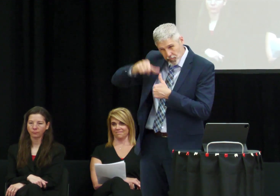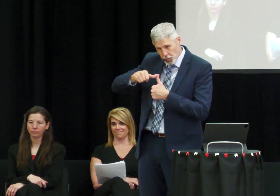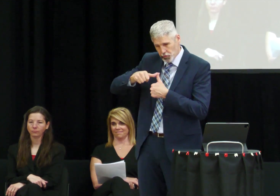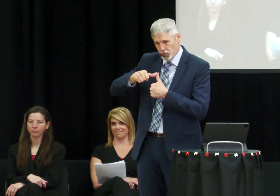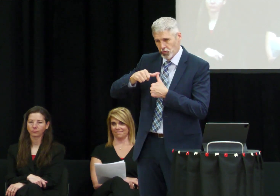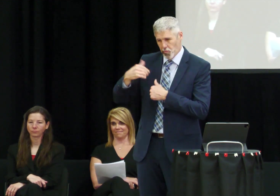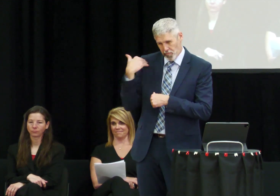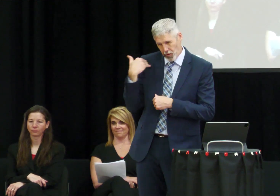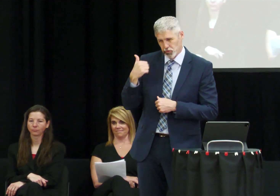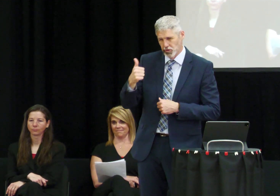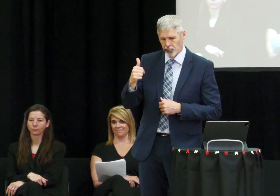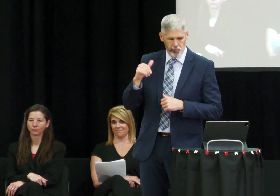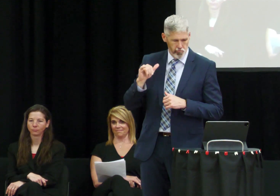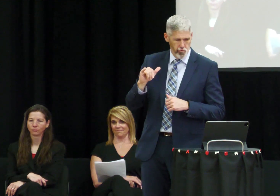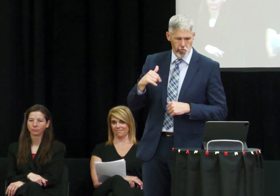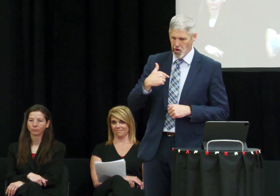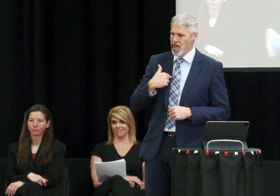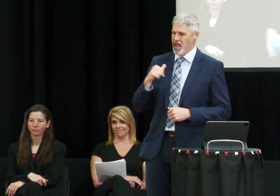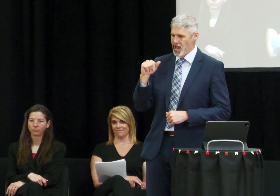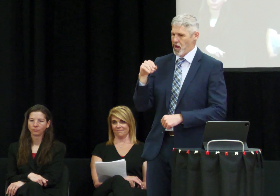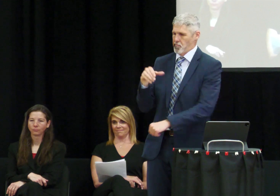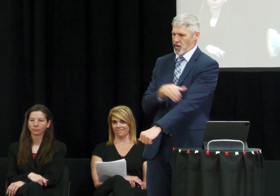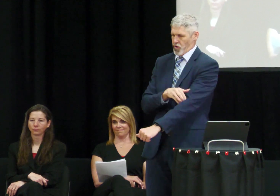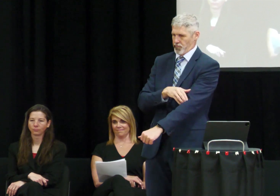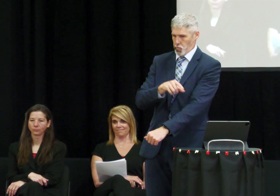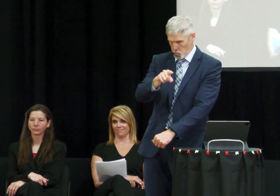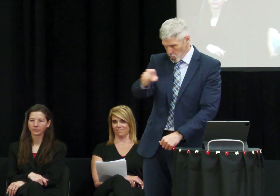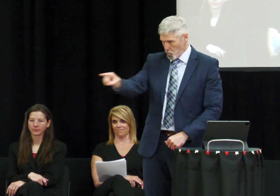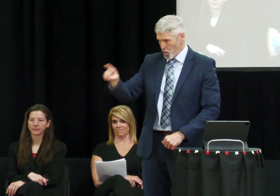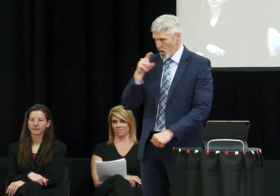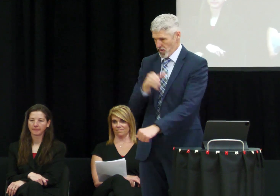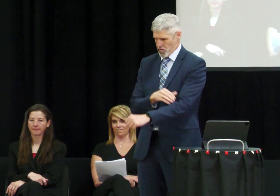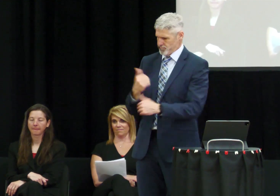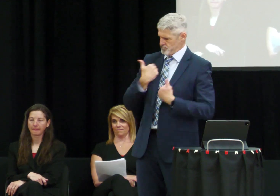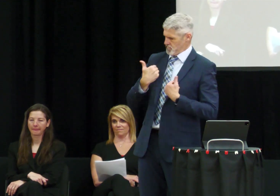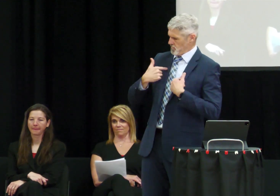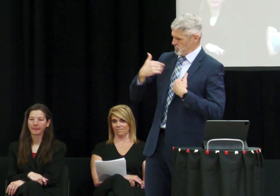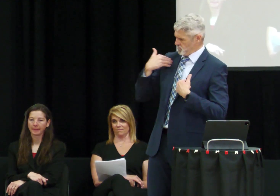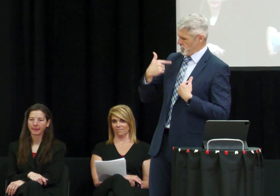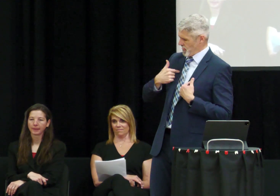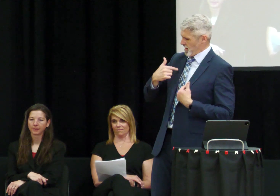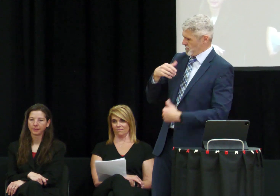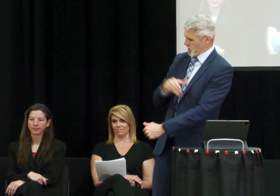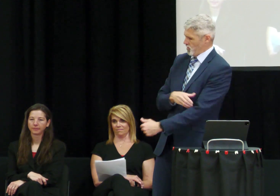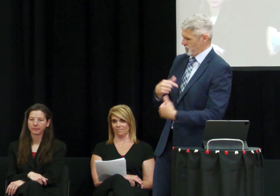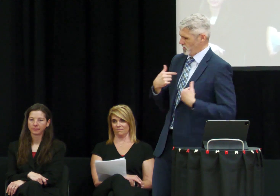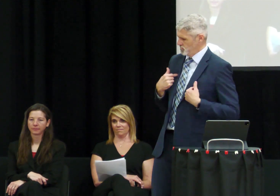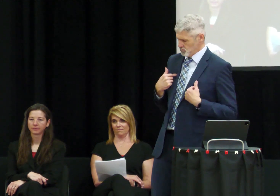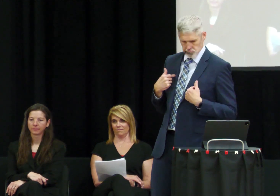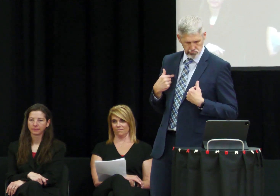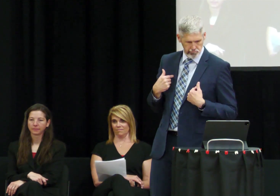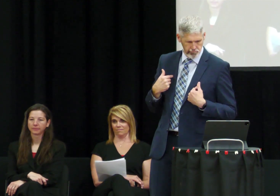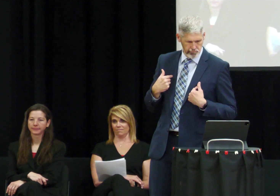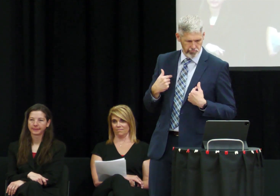However, remember, remind yourself, you are powerful.